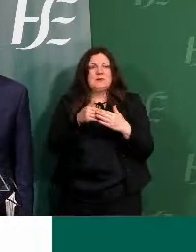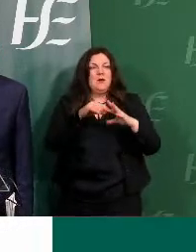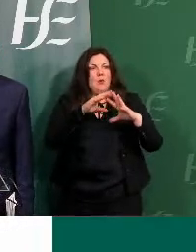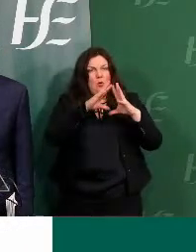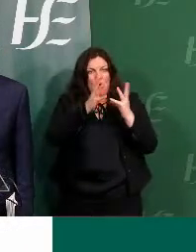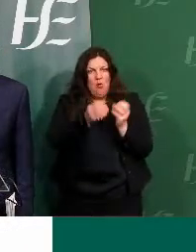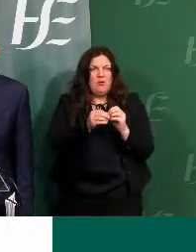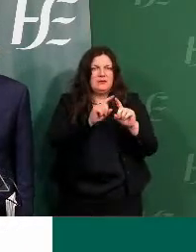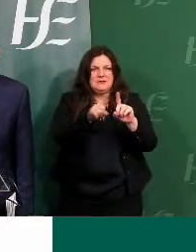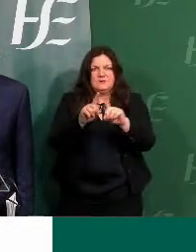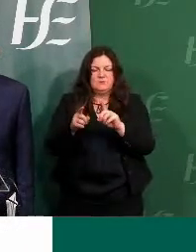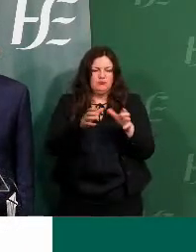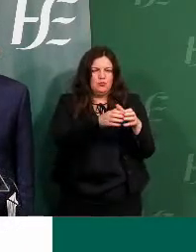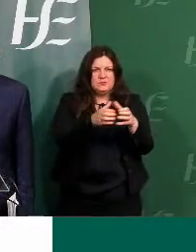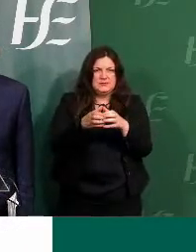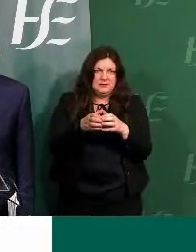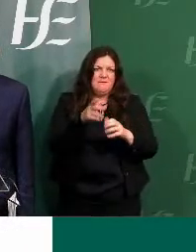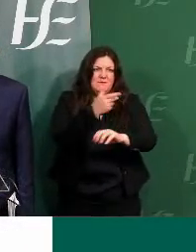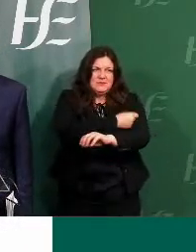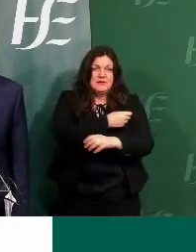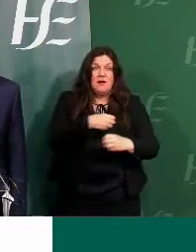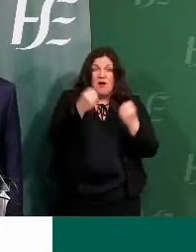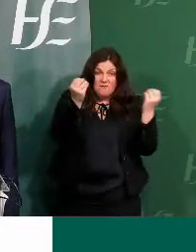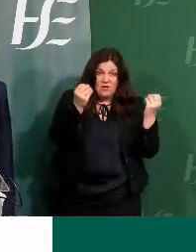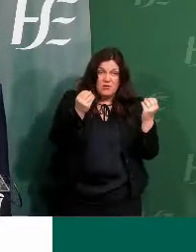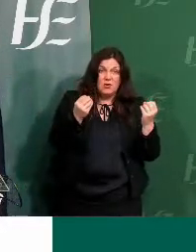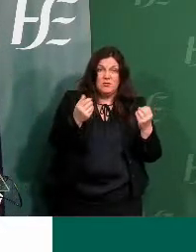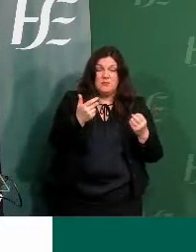have vaccinated them, offer them